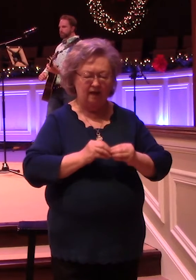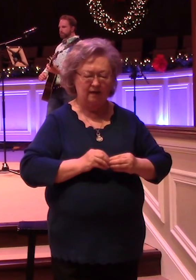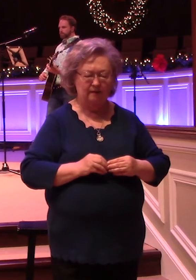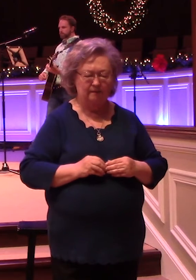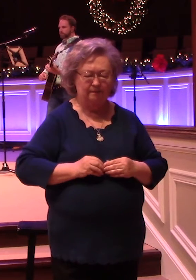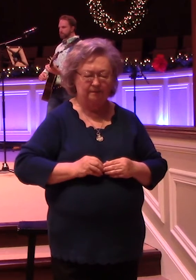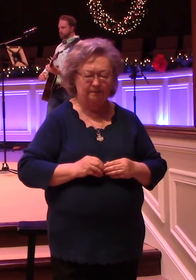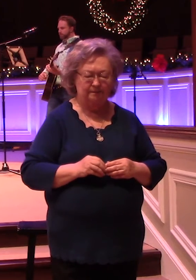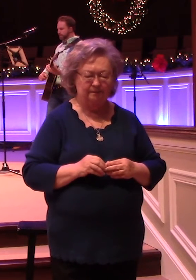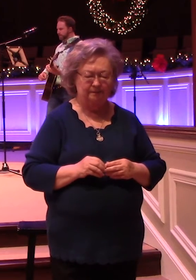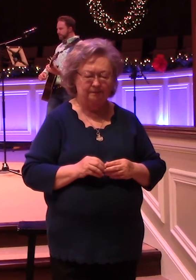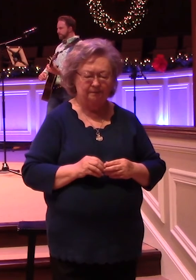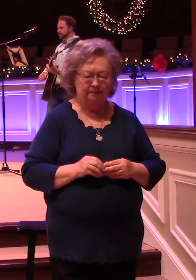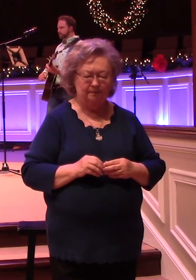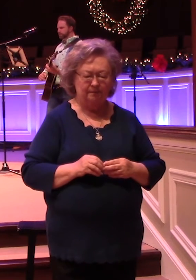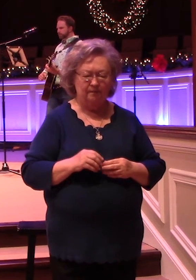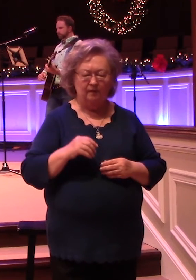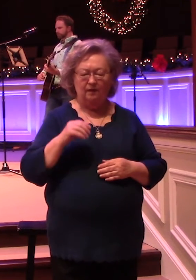Oh God, I pray